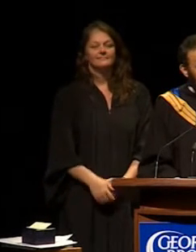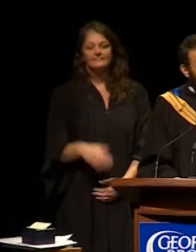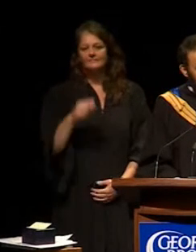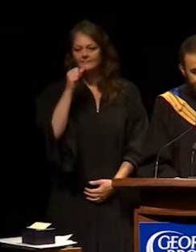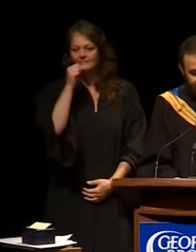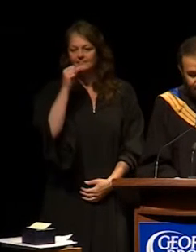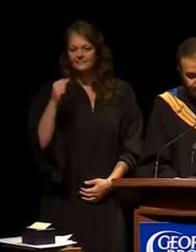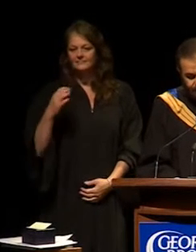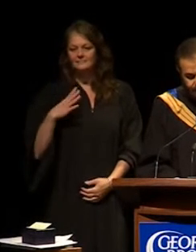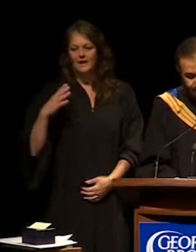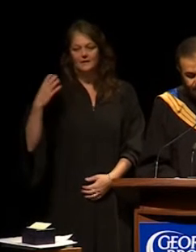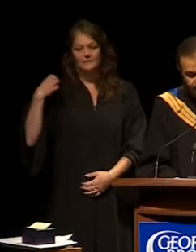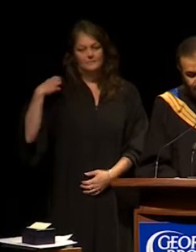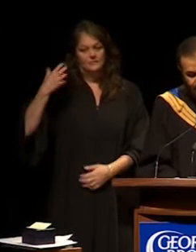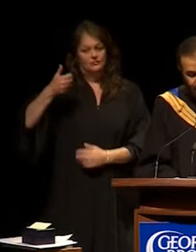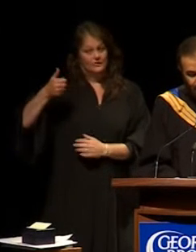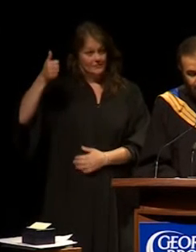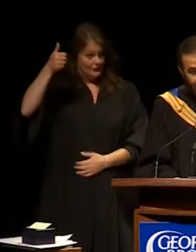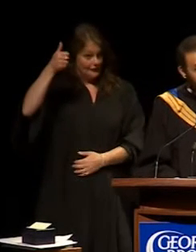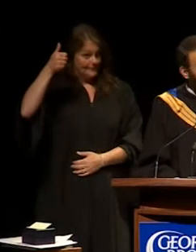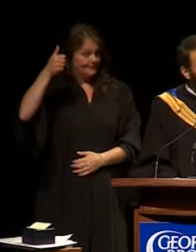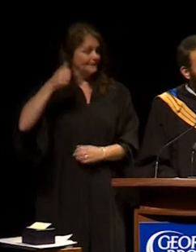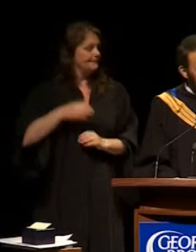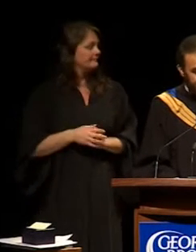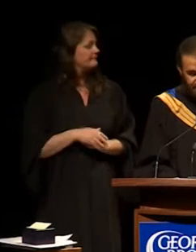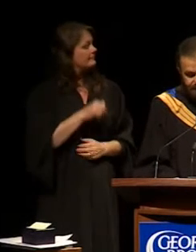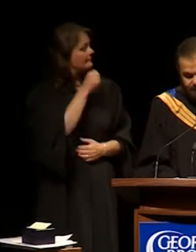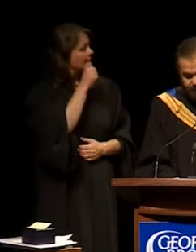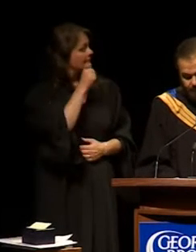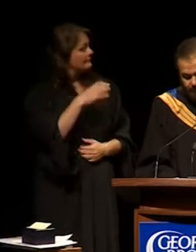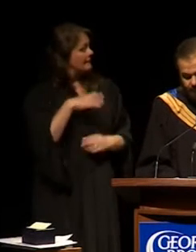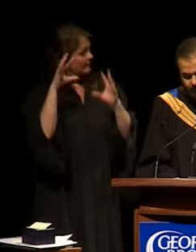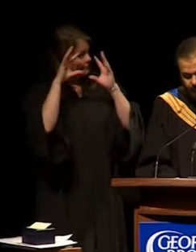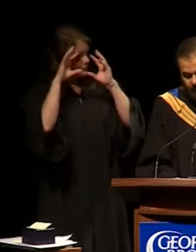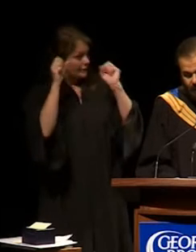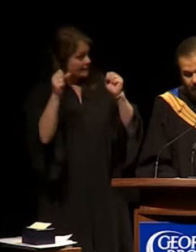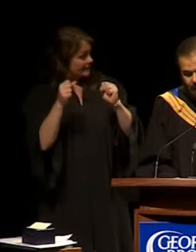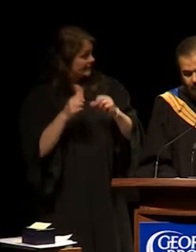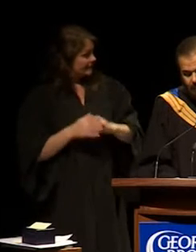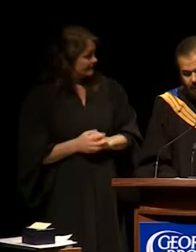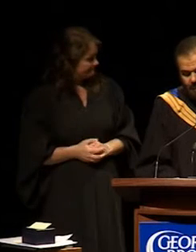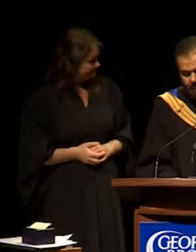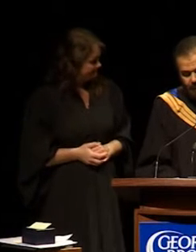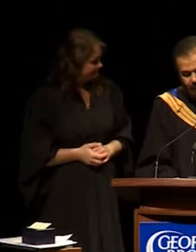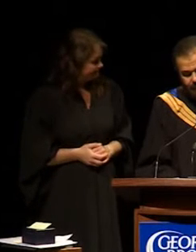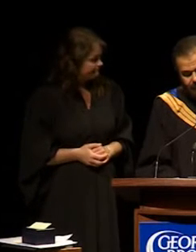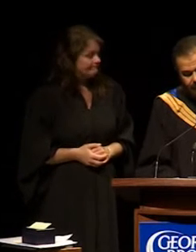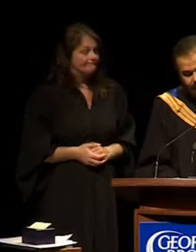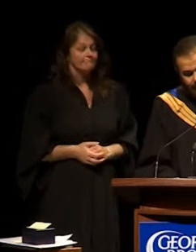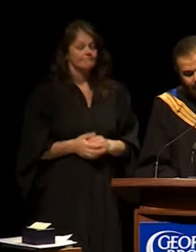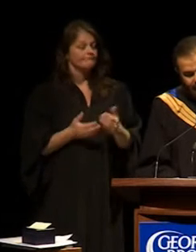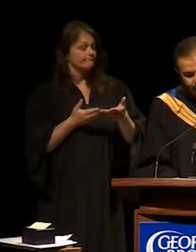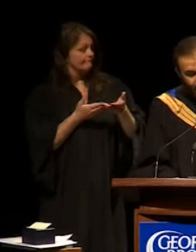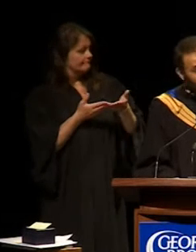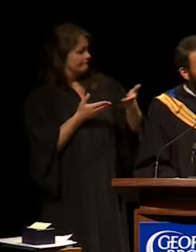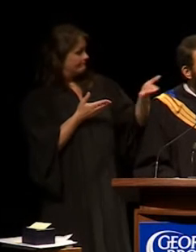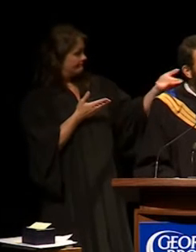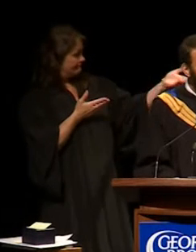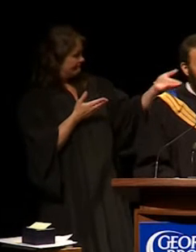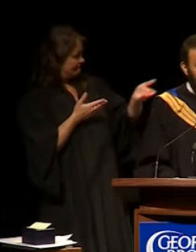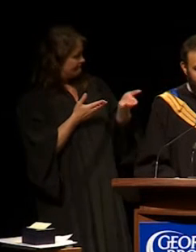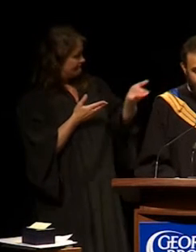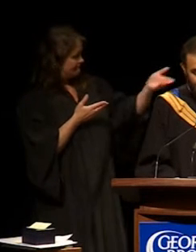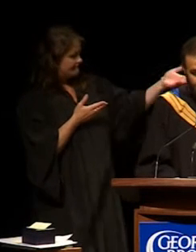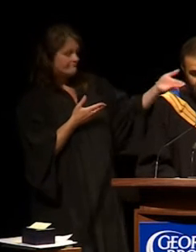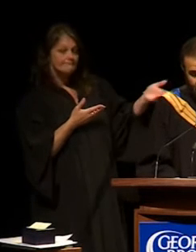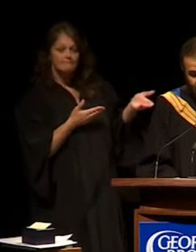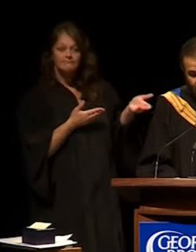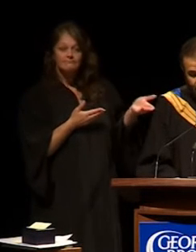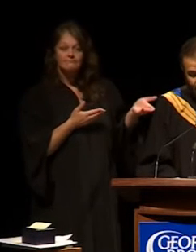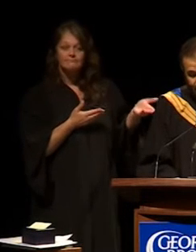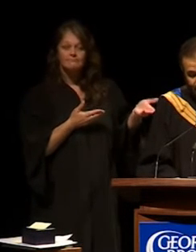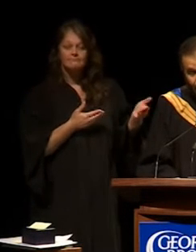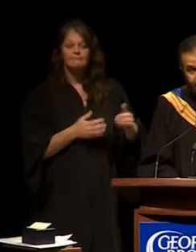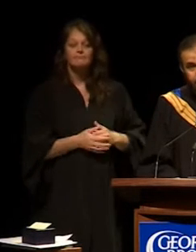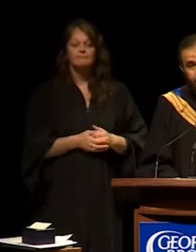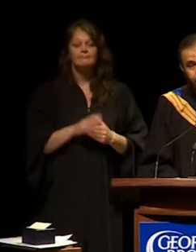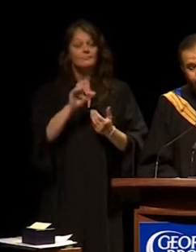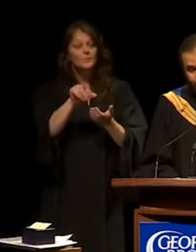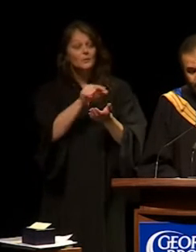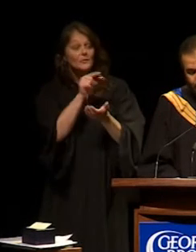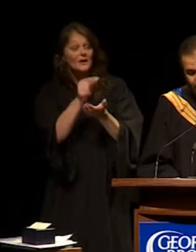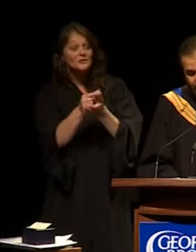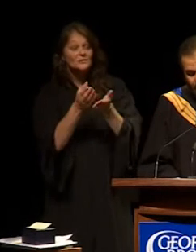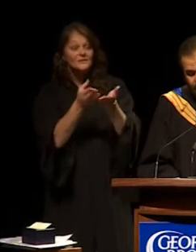Madam Chancellor, Madam President, member of the platform,